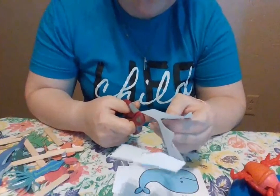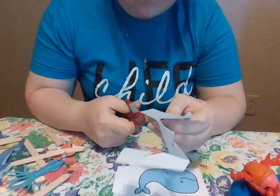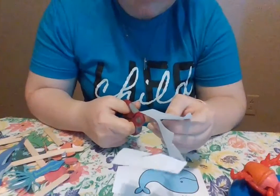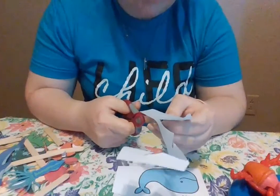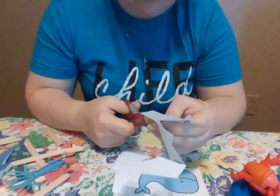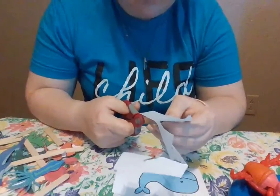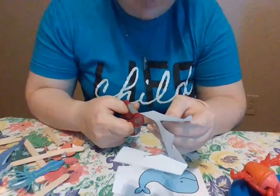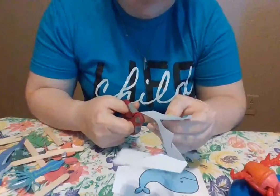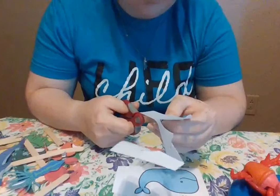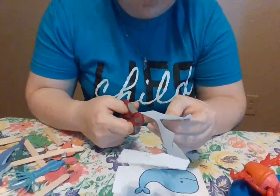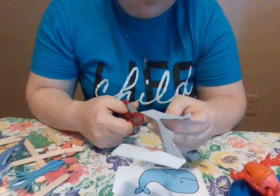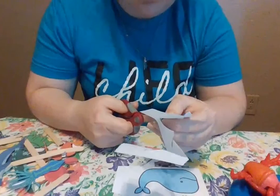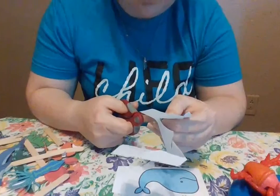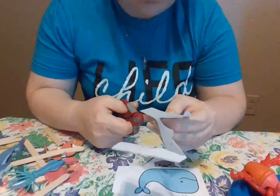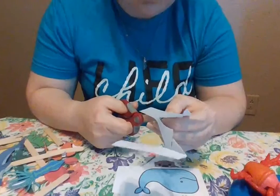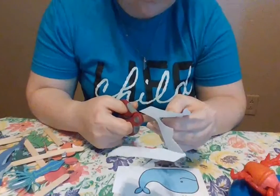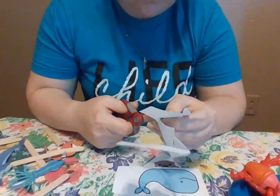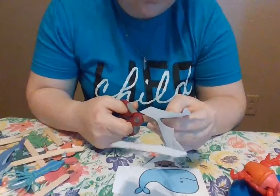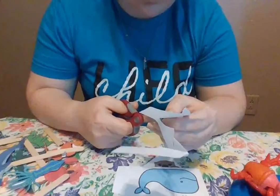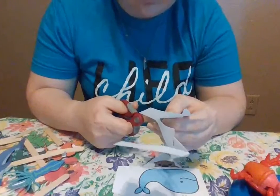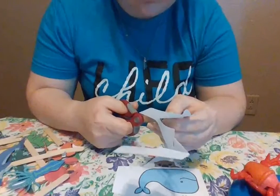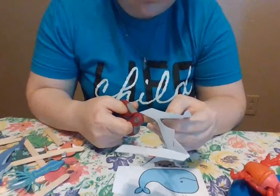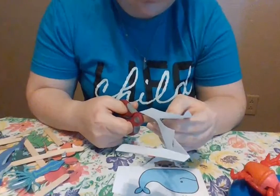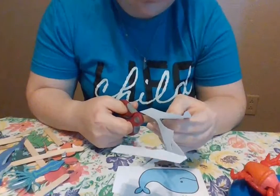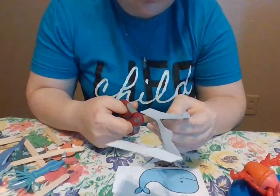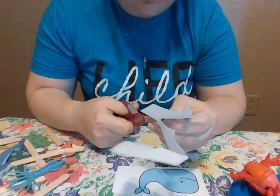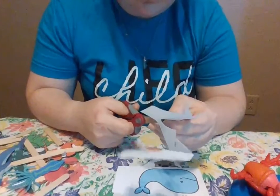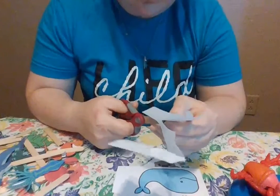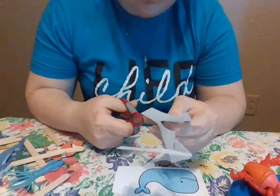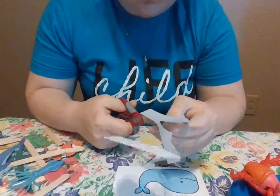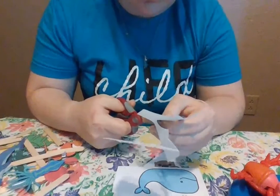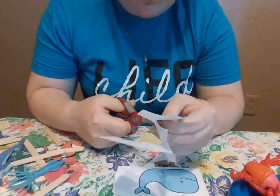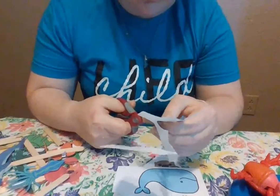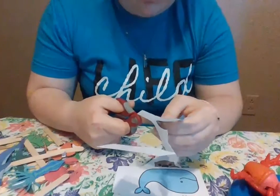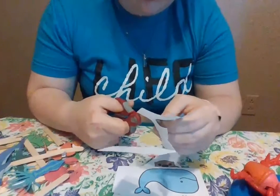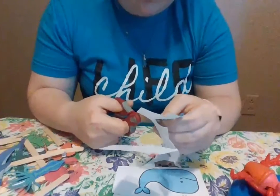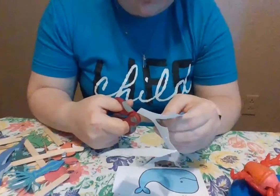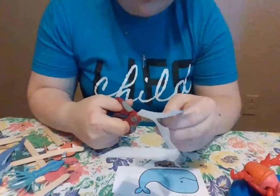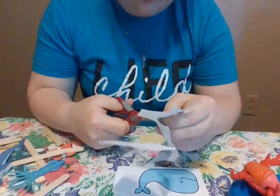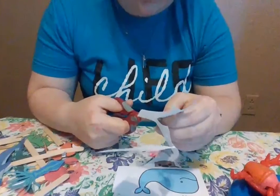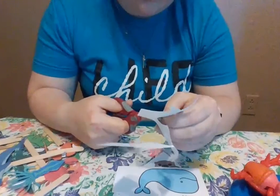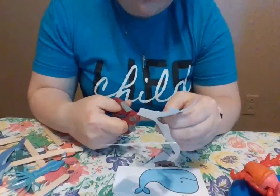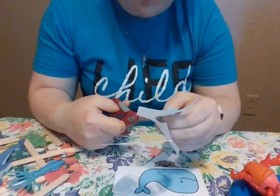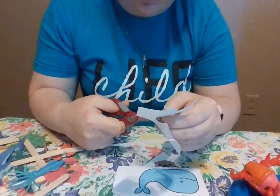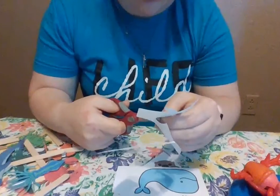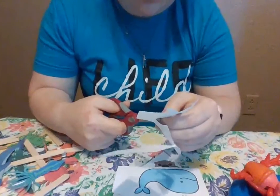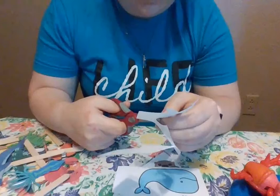And if you have other water play toys that you want to play with while you're doing some water play,